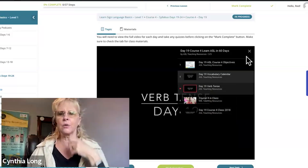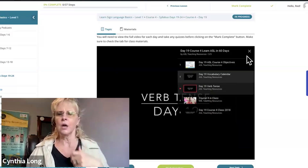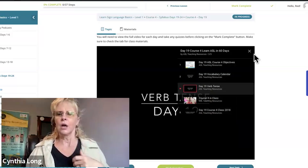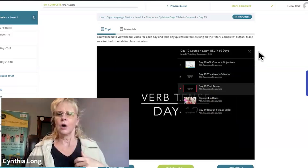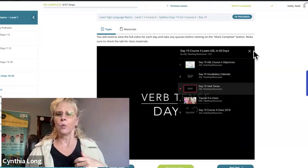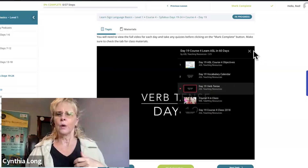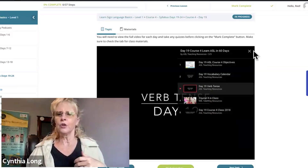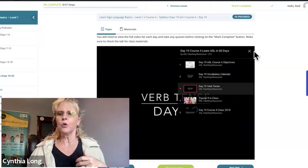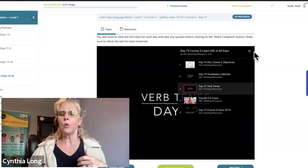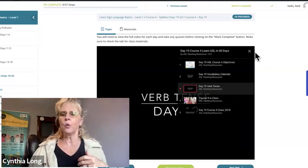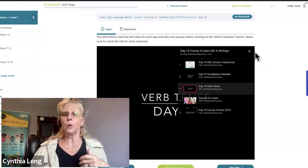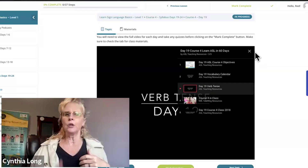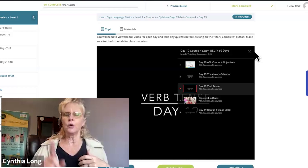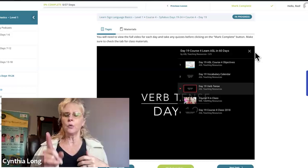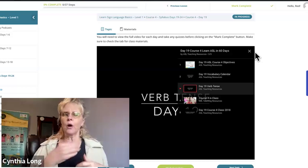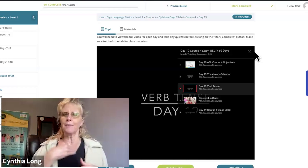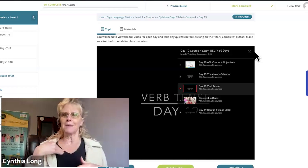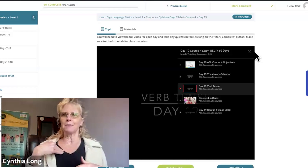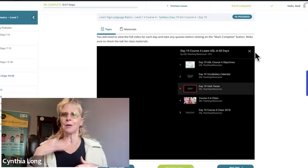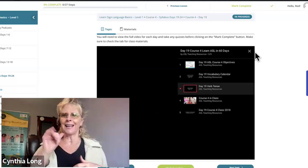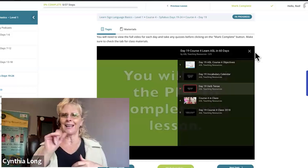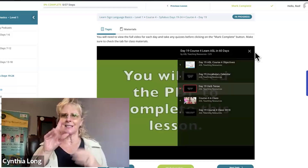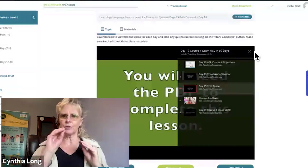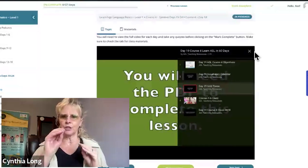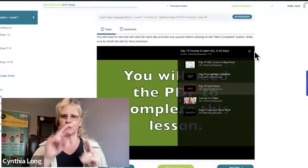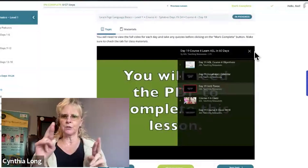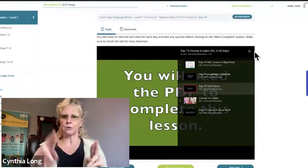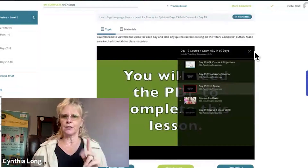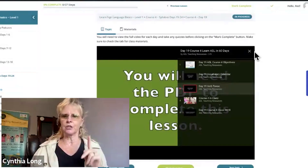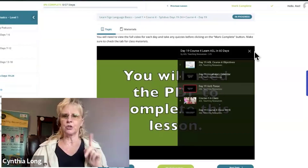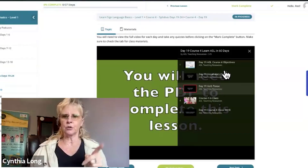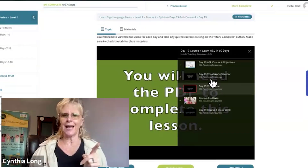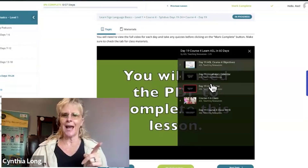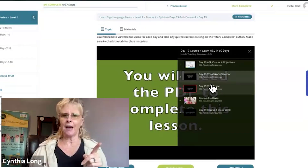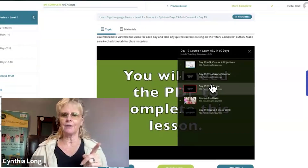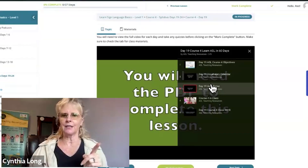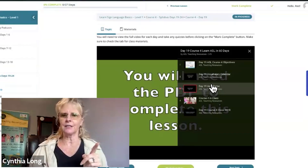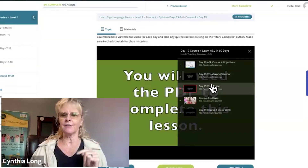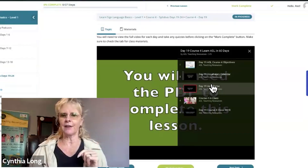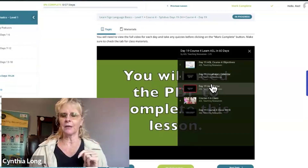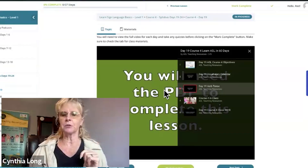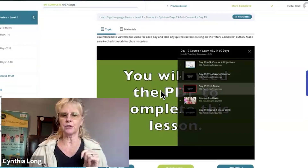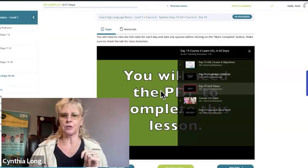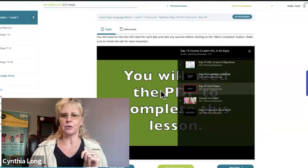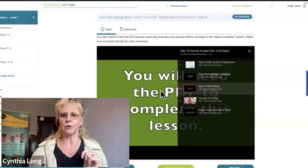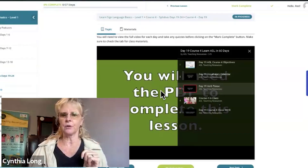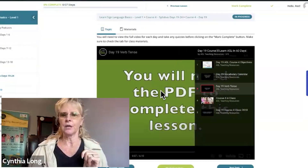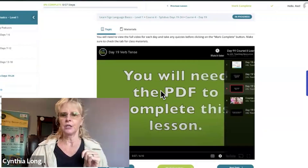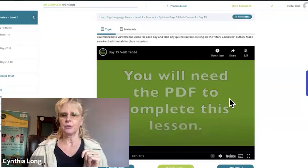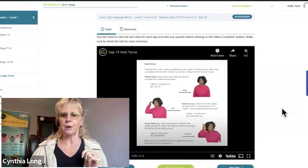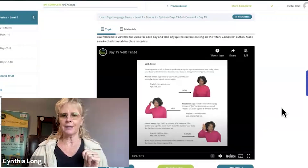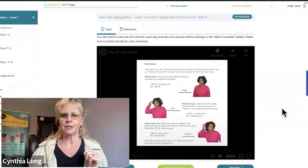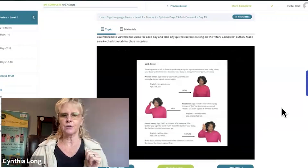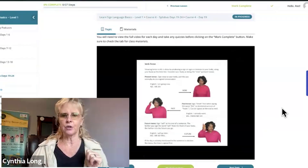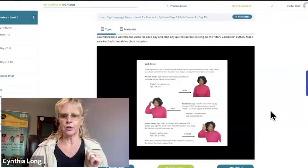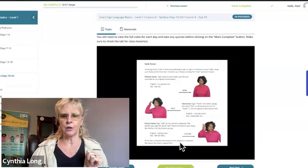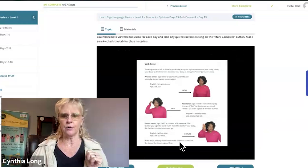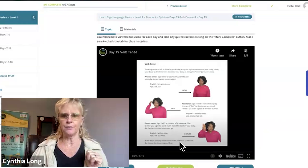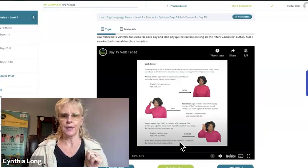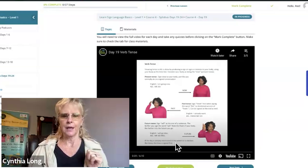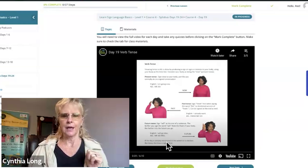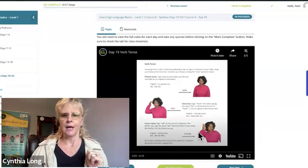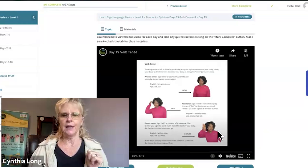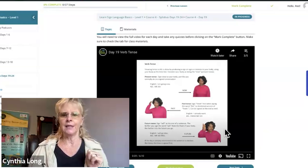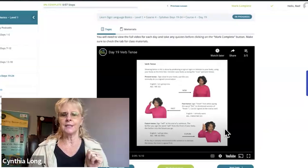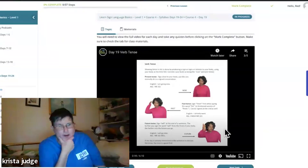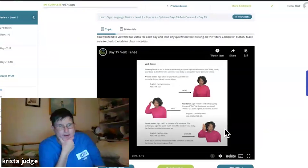lesson. So when you are a member at ASL Teaching Resources, you're going to have this available to you to practice on your